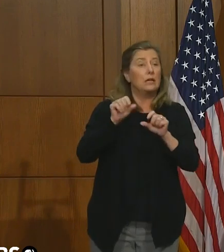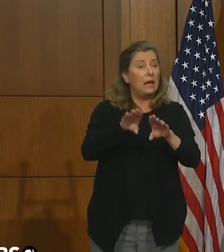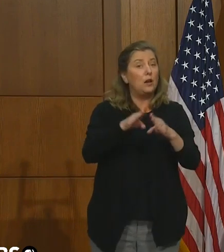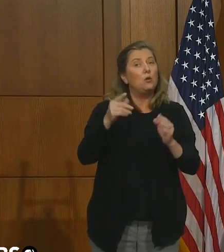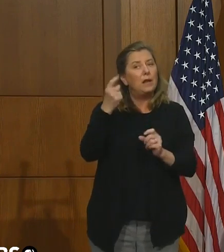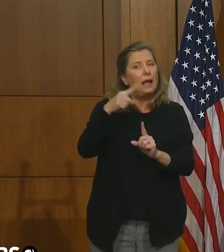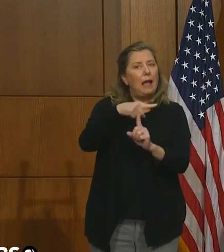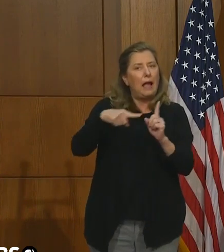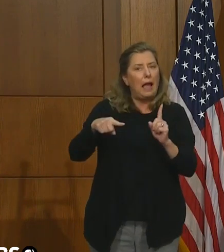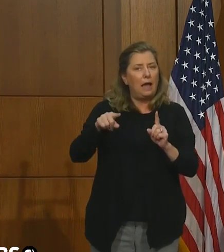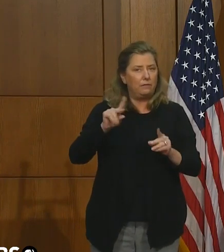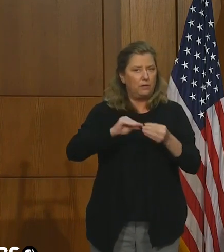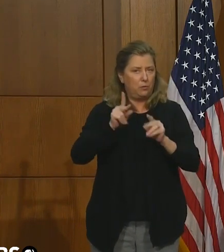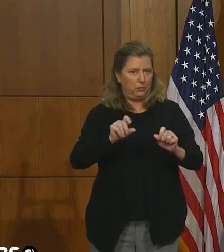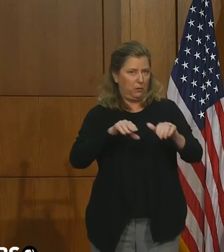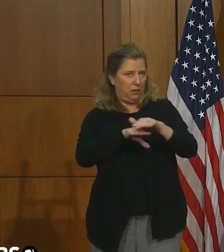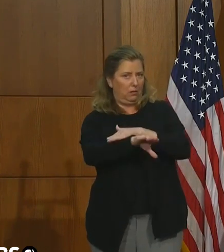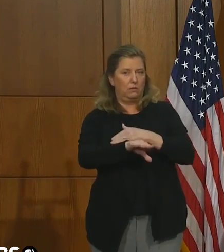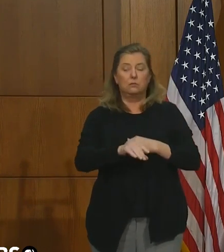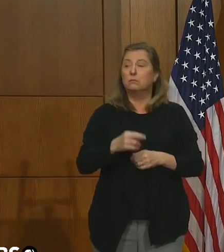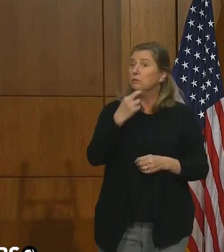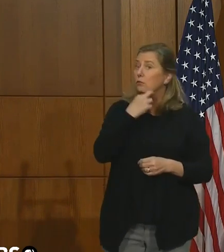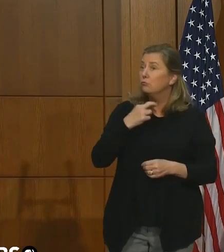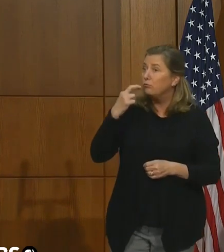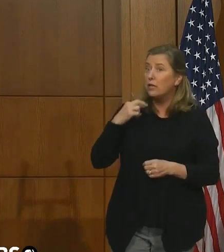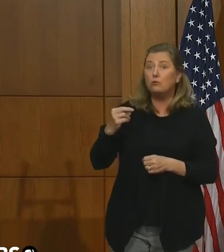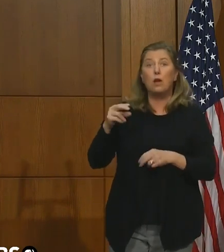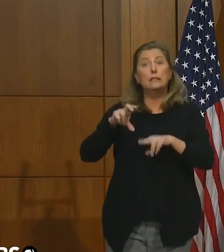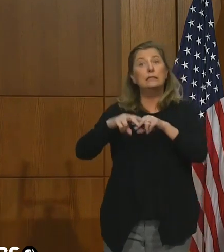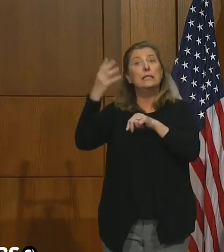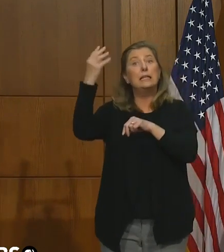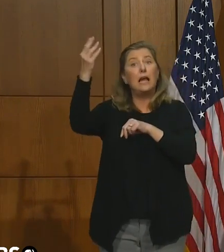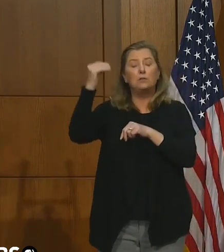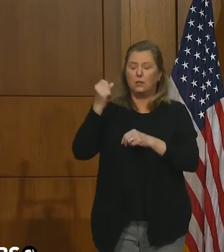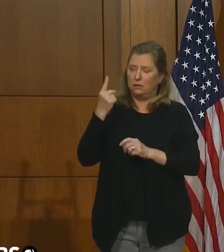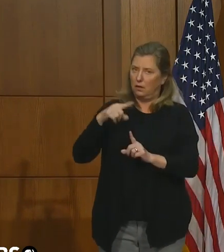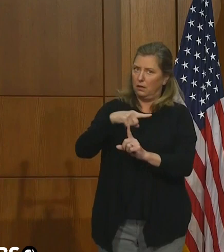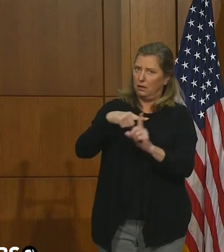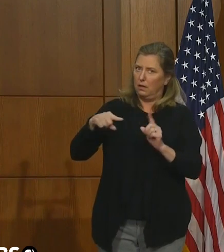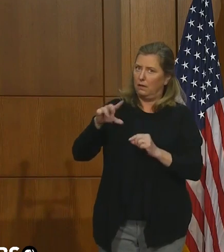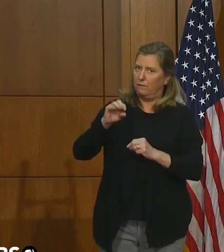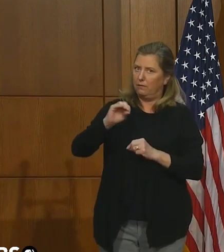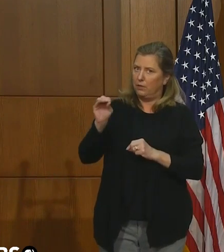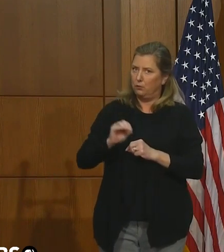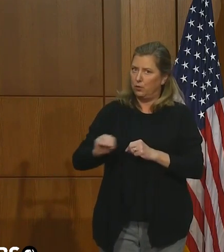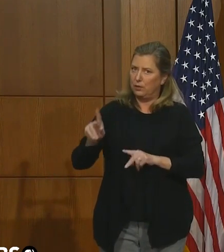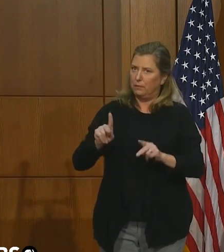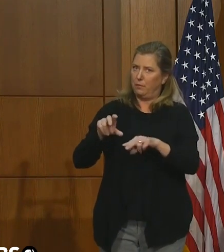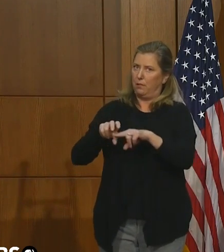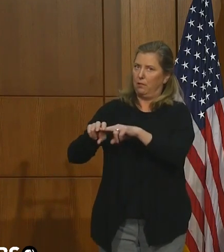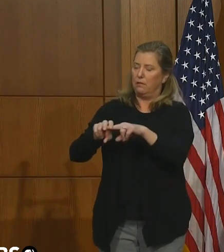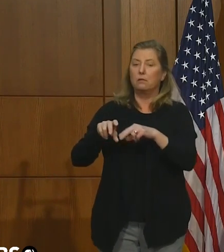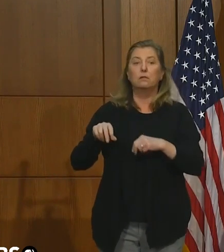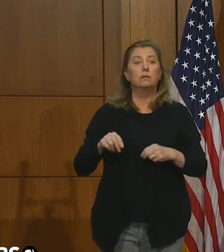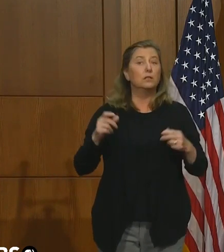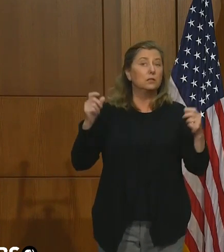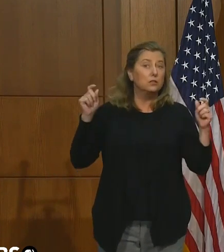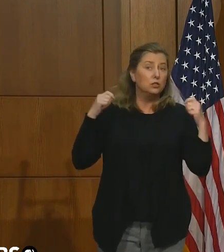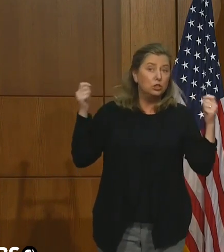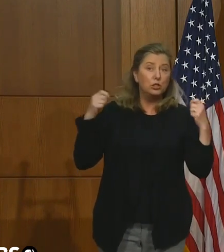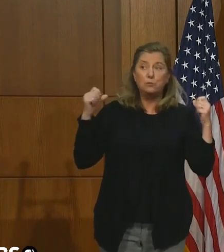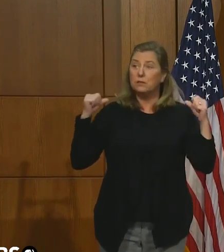capacity. Restaurants may have outdoor seating at 50% capacity. Gyms and